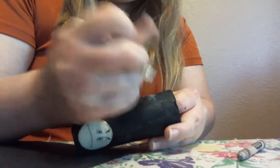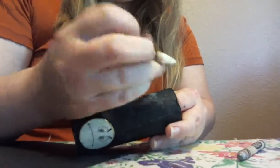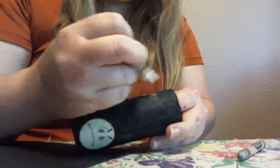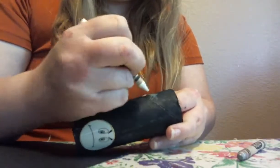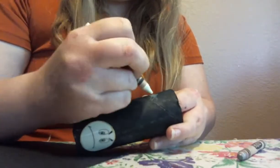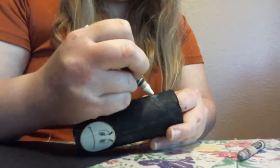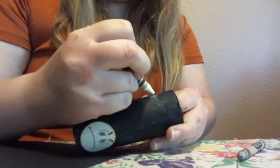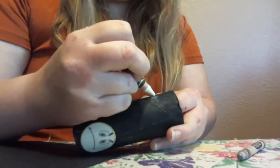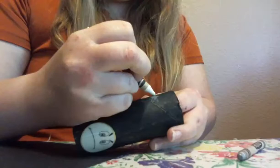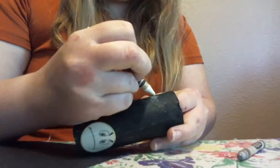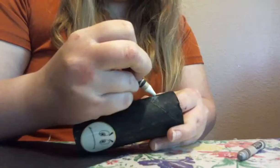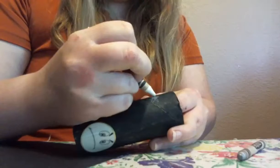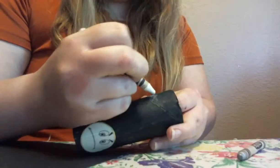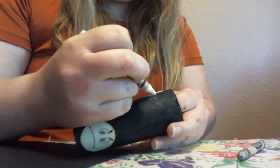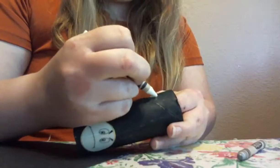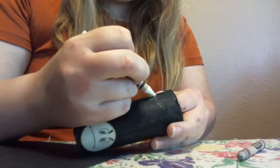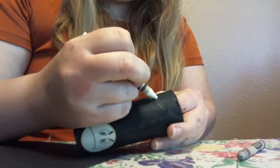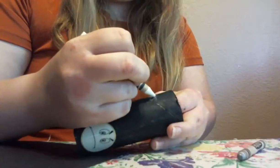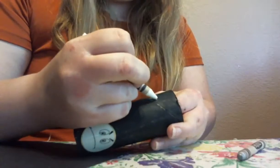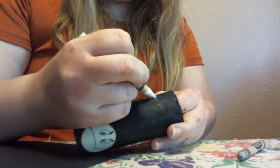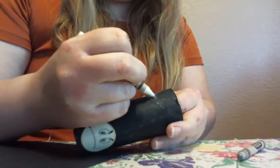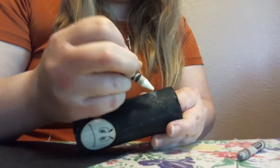can adjust how they look a little bit